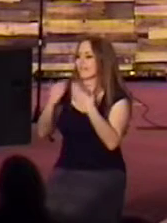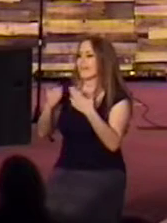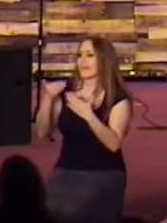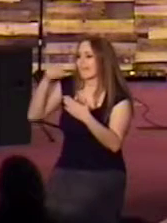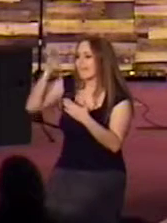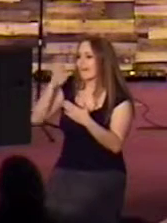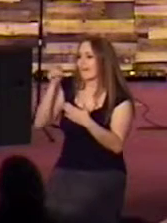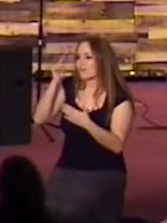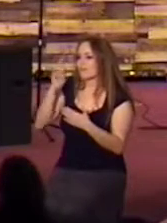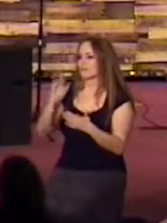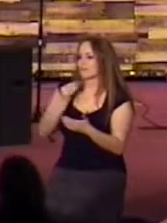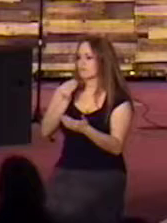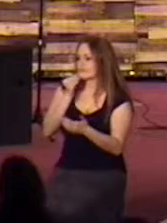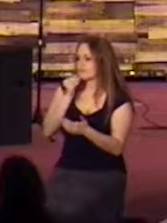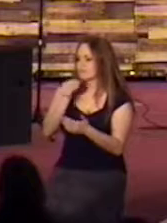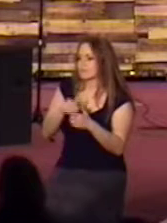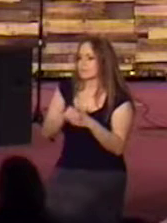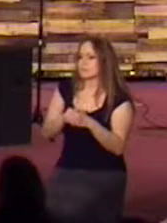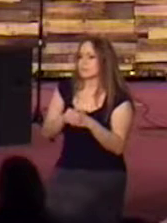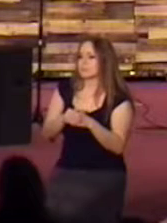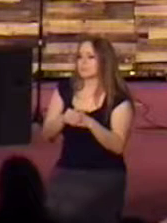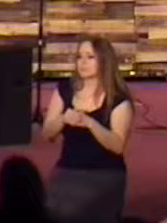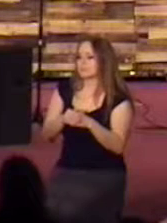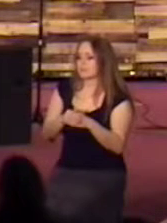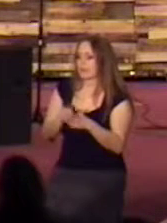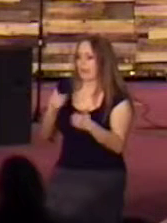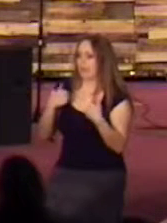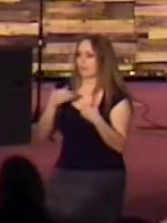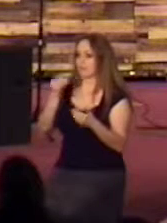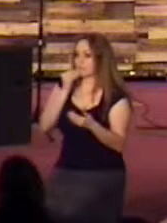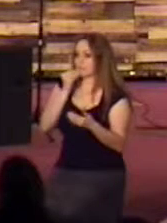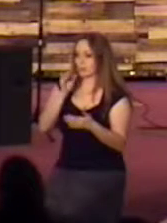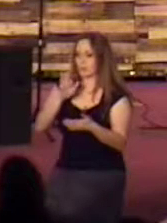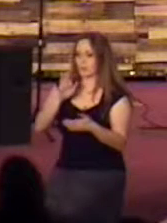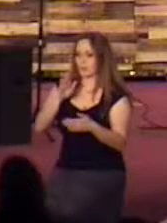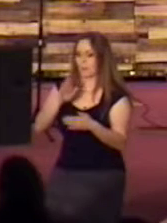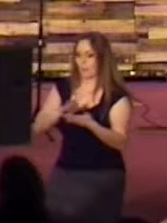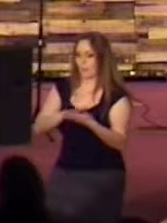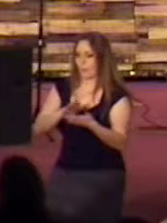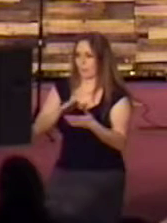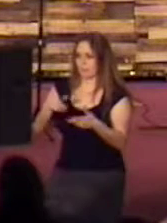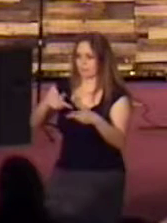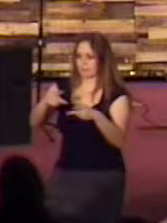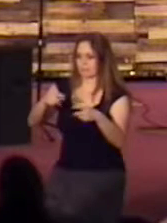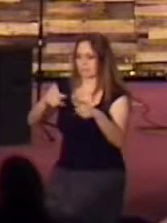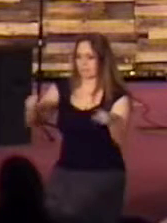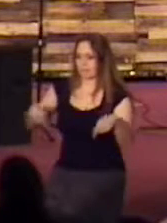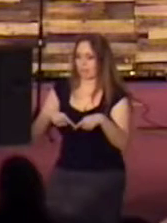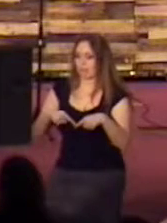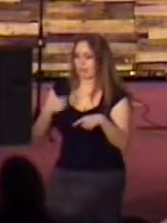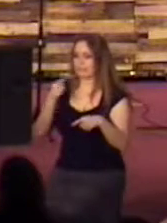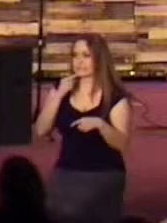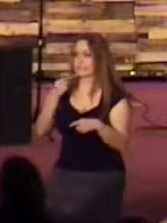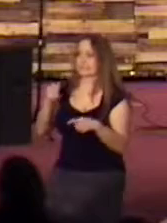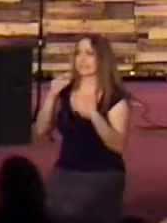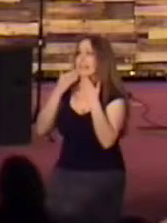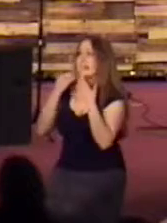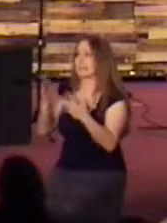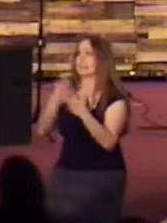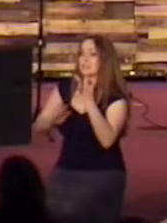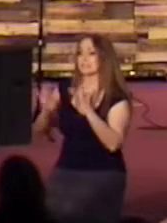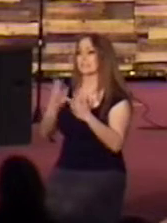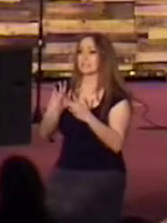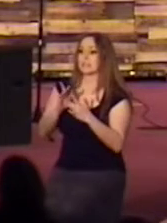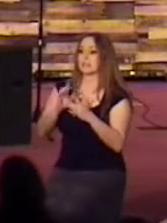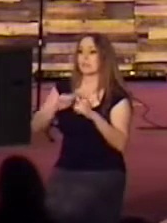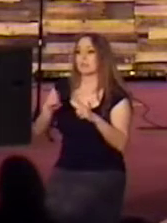isn't just, "Okay, I have food on my plate, and I say, thank you, God, let this nourish me and give me strength. That's as much as I want to say because I'm really hungry."